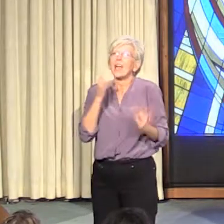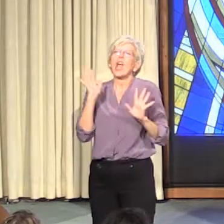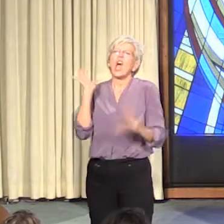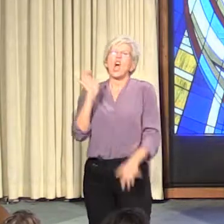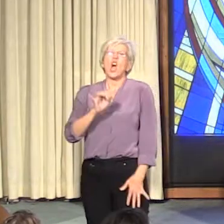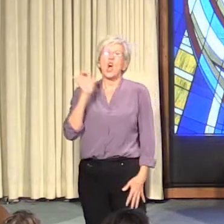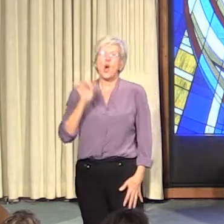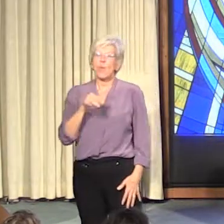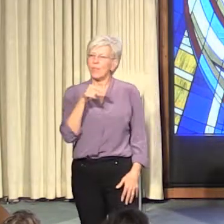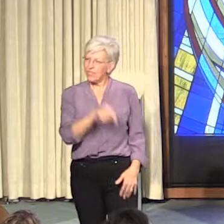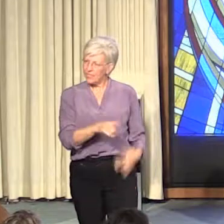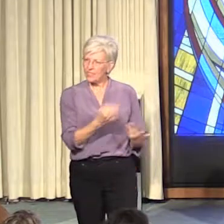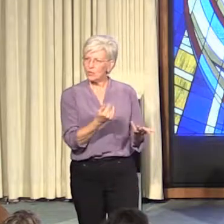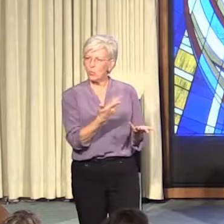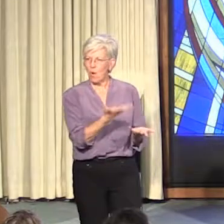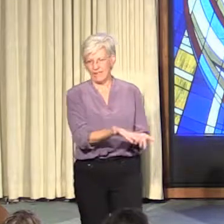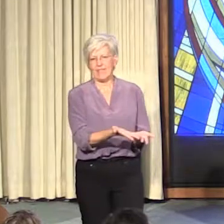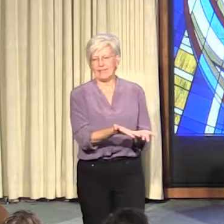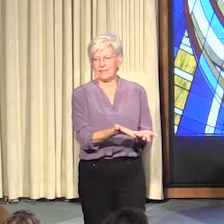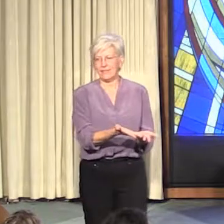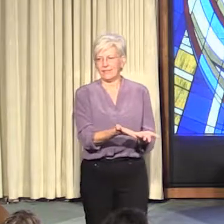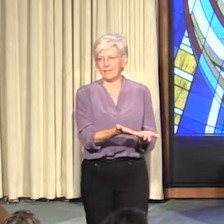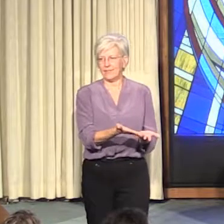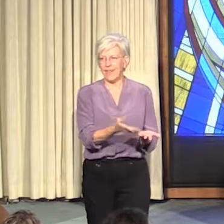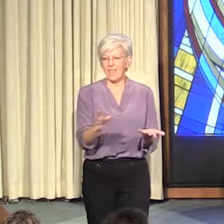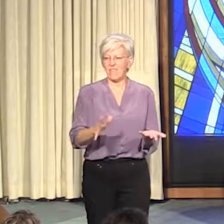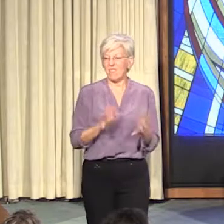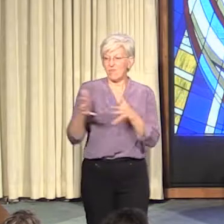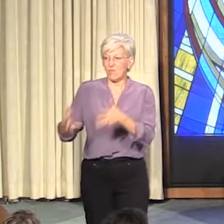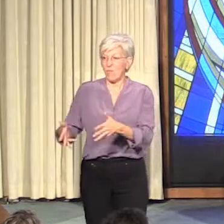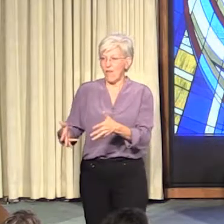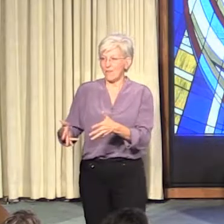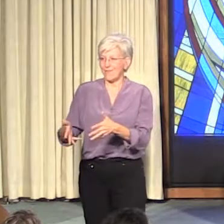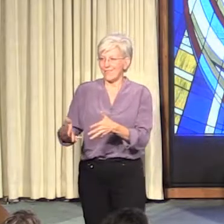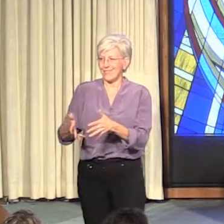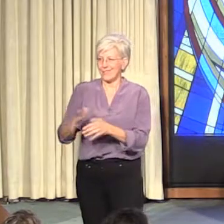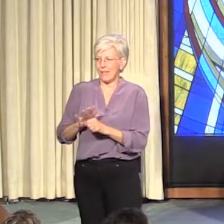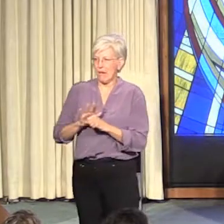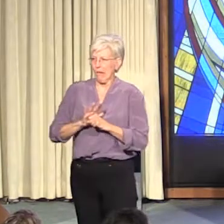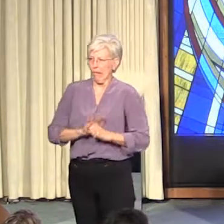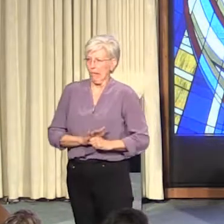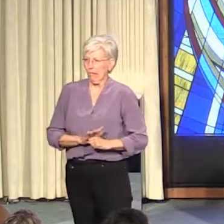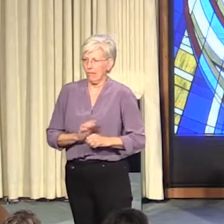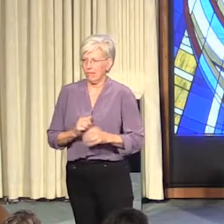what this is, and shove all the rest of it into the background.